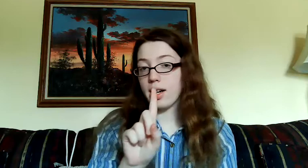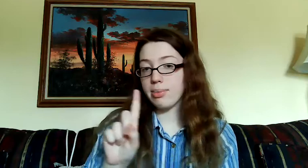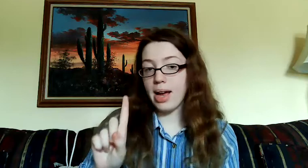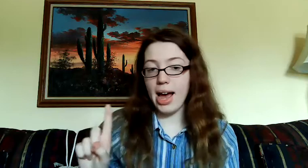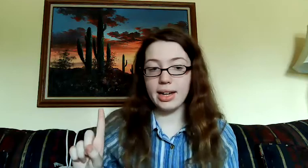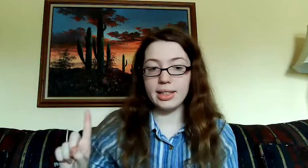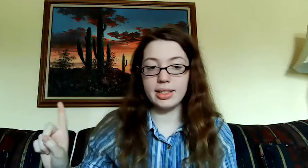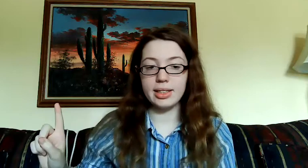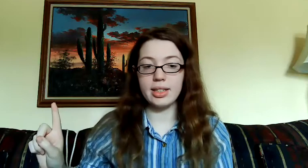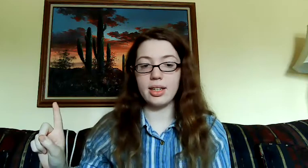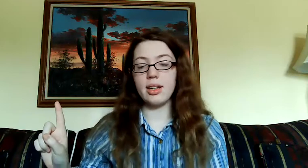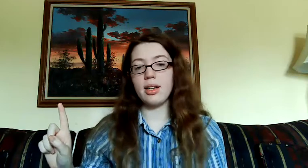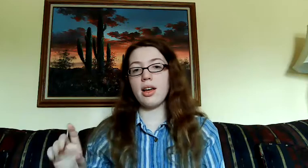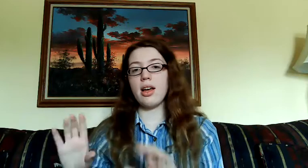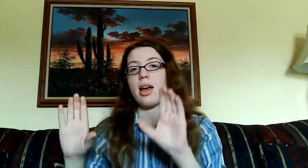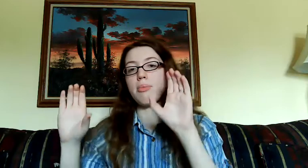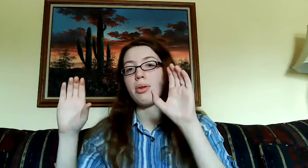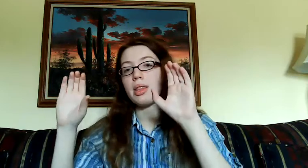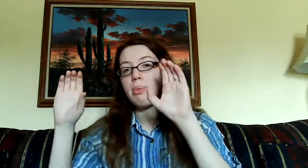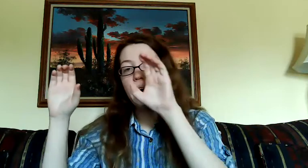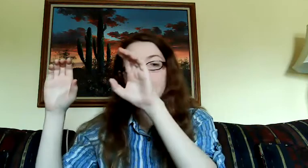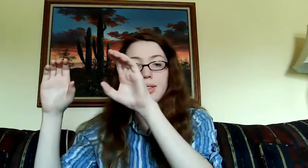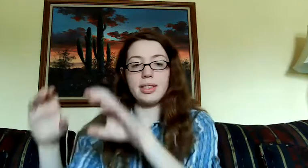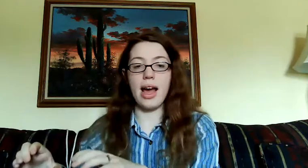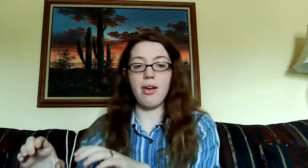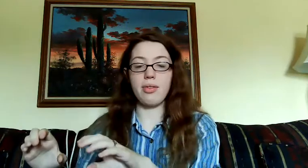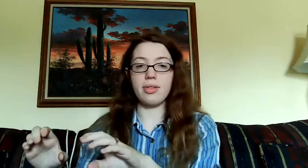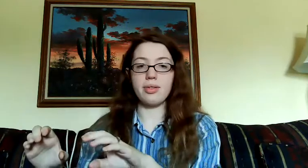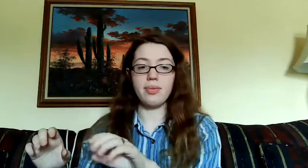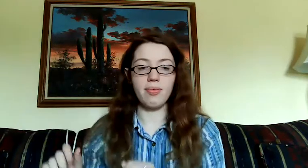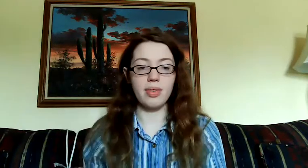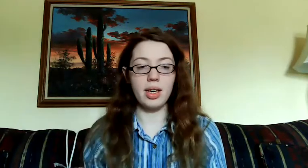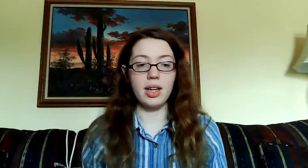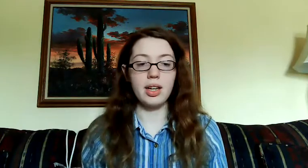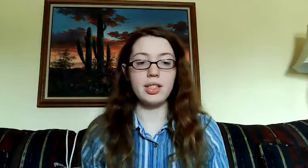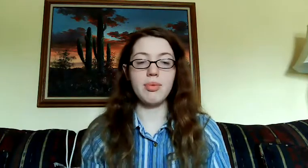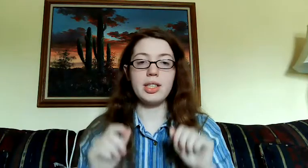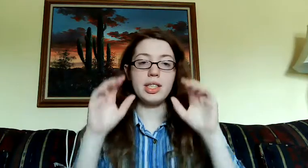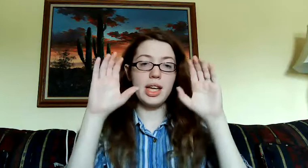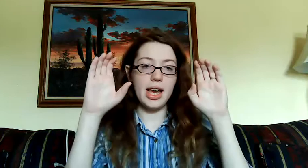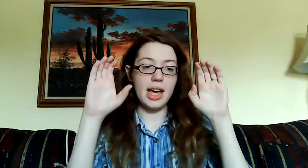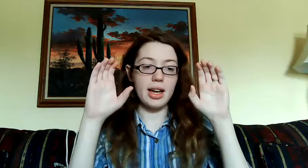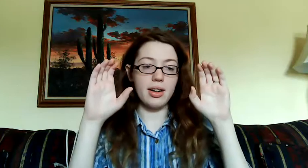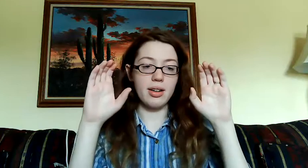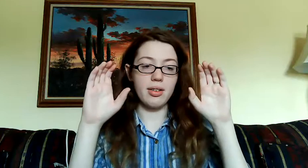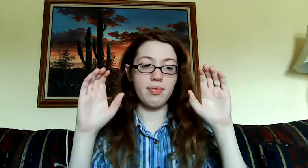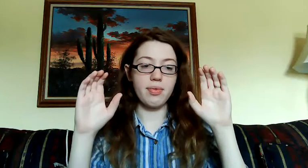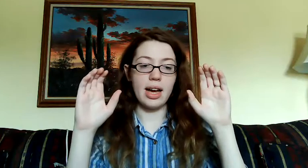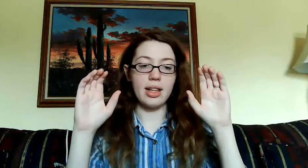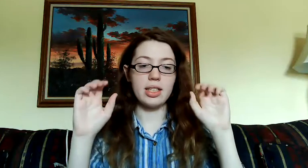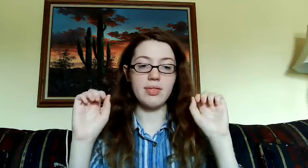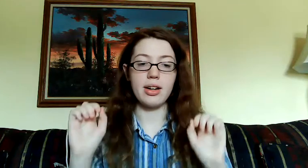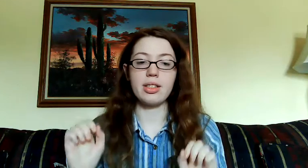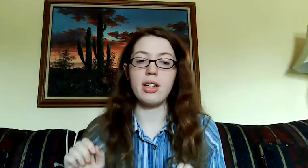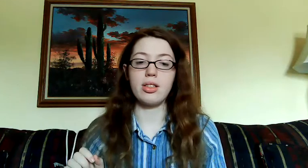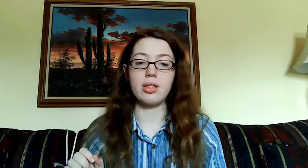back and put the pipes down. You see, with C, that classifiers can also be used